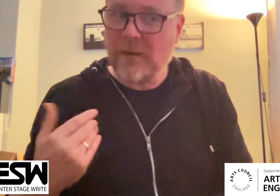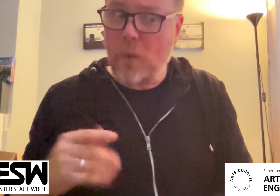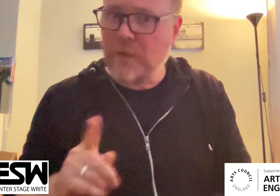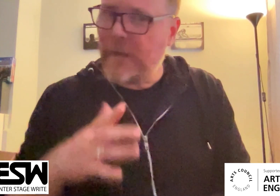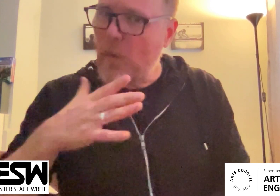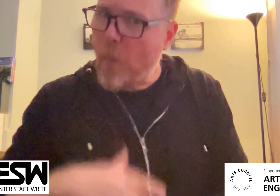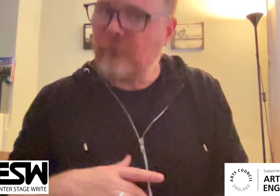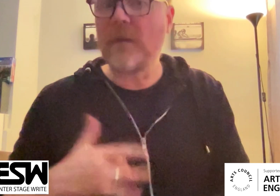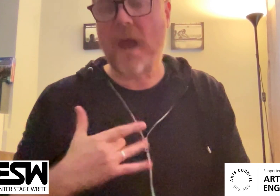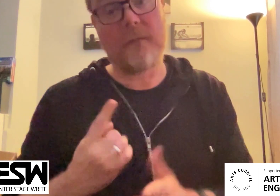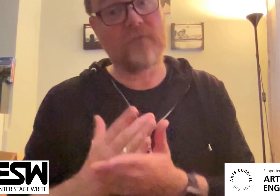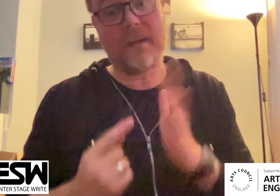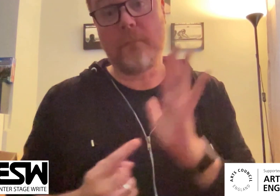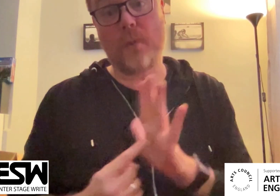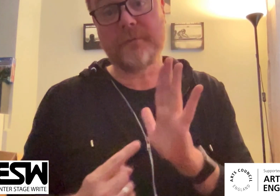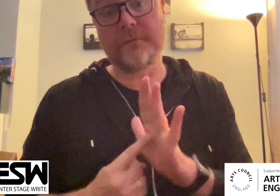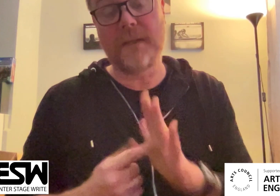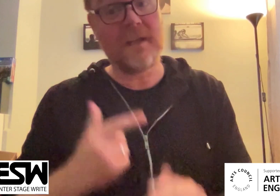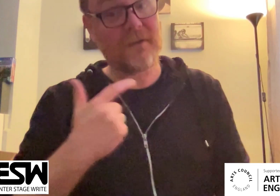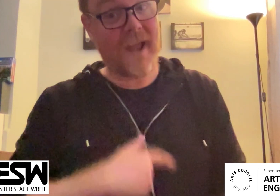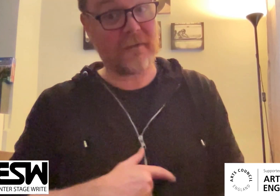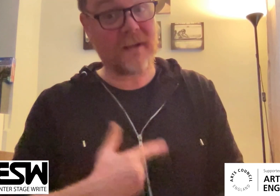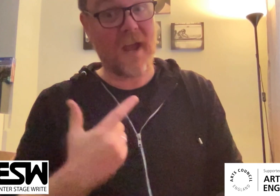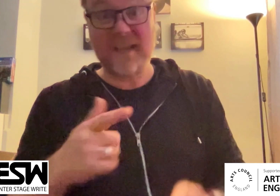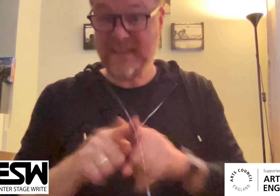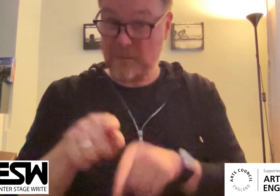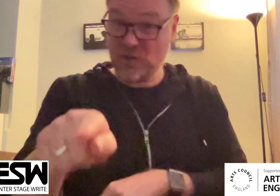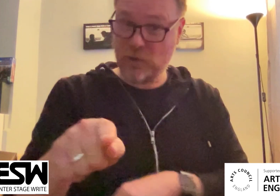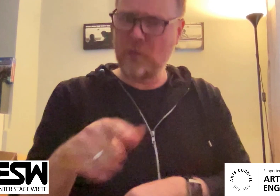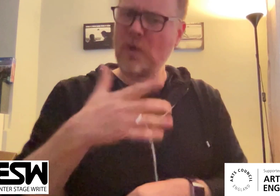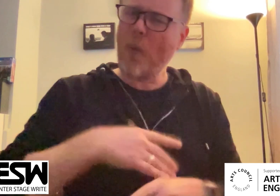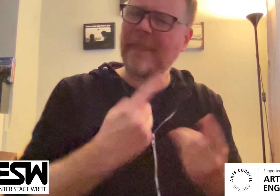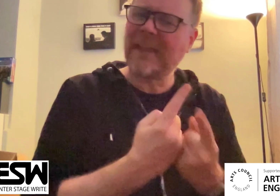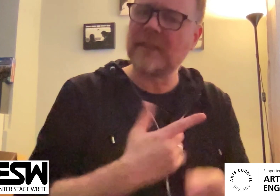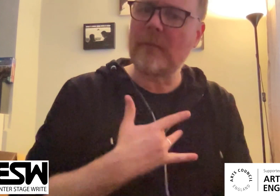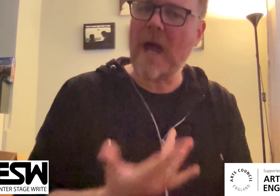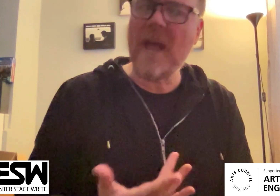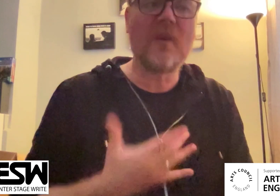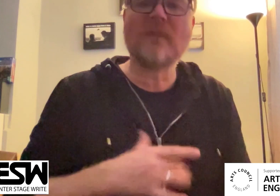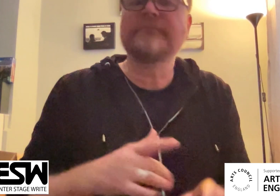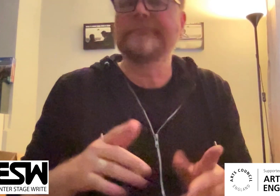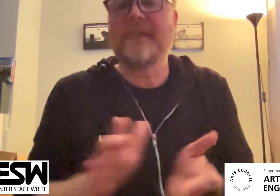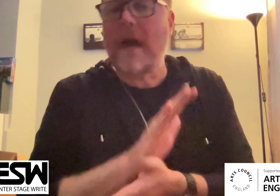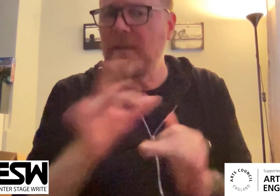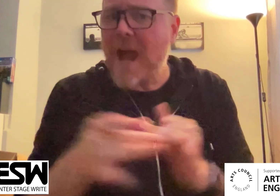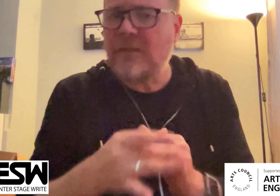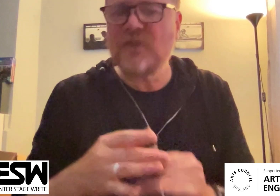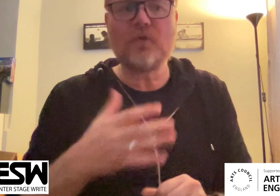They arrive there with wants and needs, and that's important. It's the same as you. You want things in life. You want to be happily married. You want your own house. You